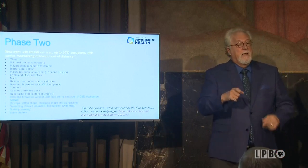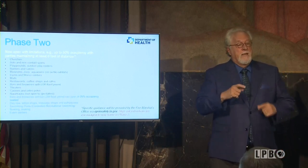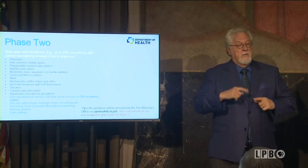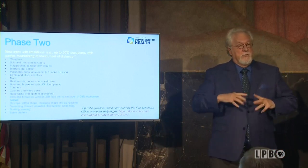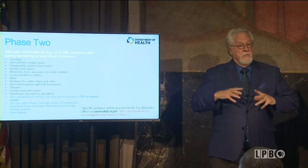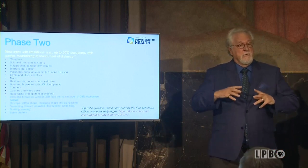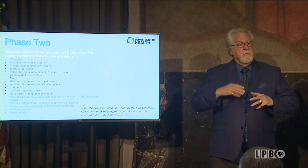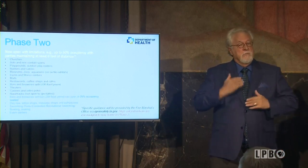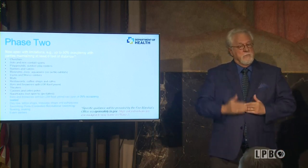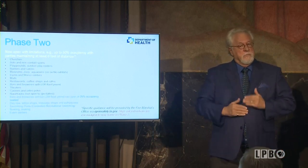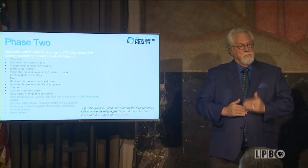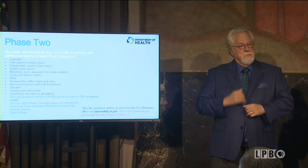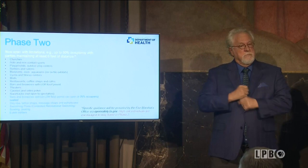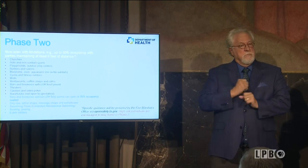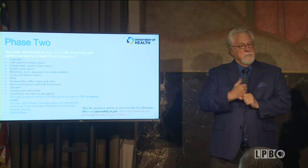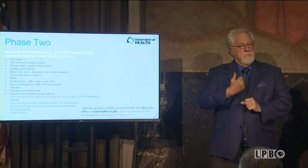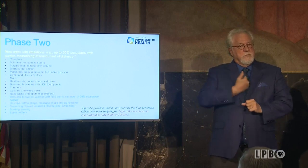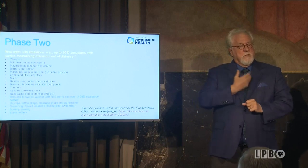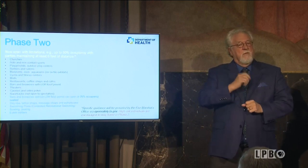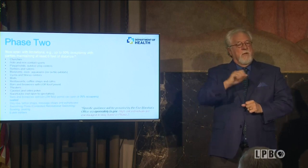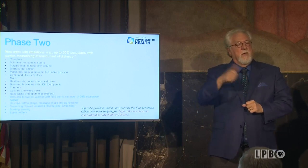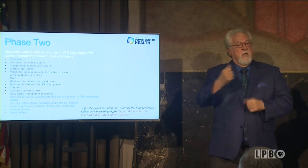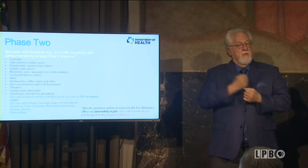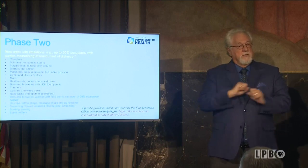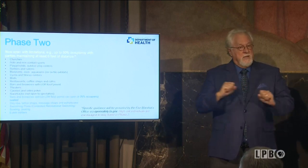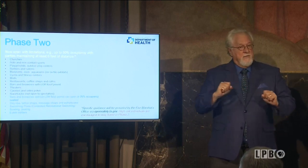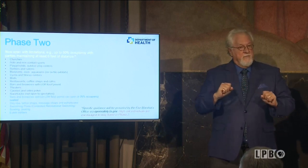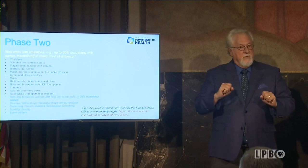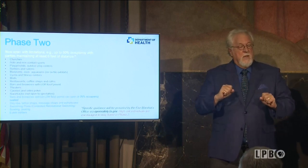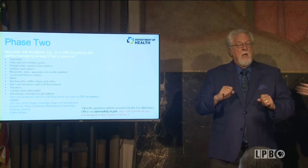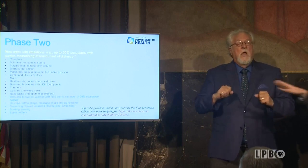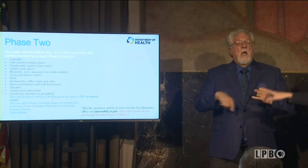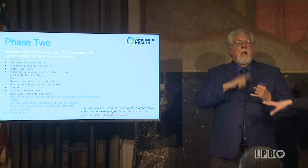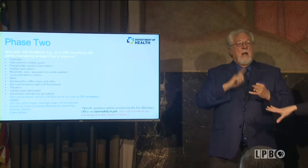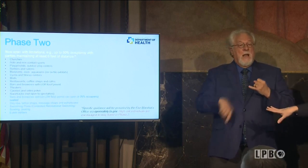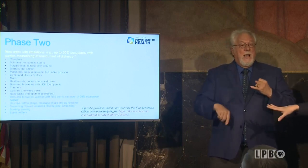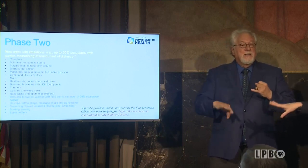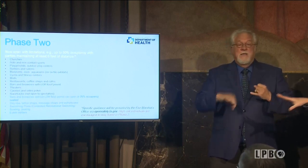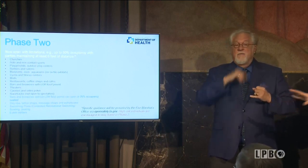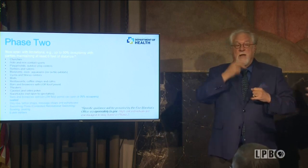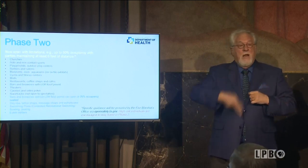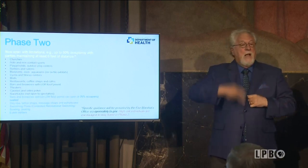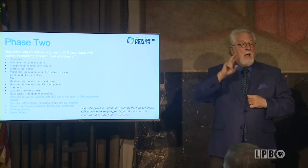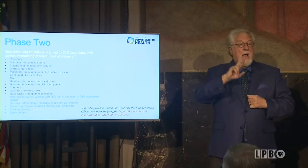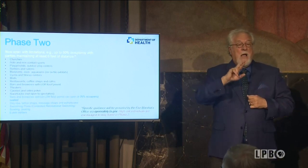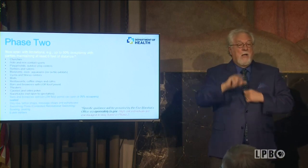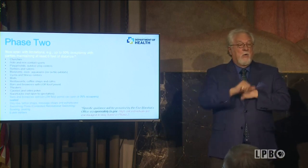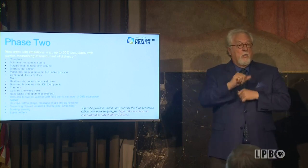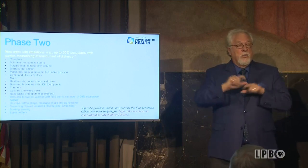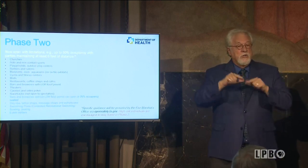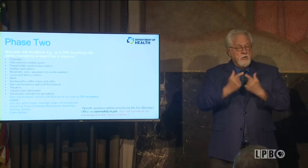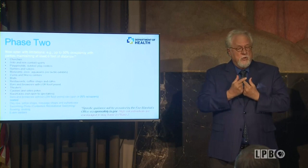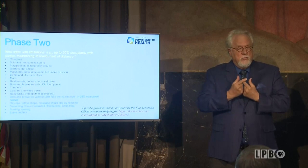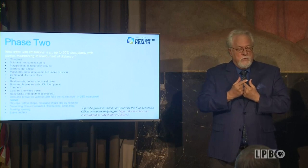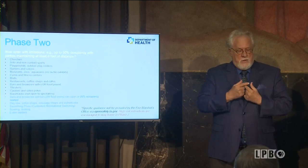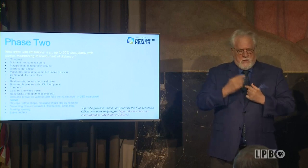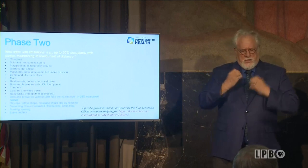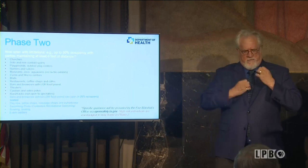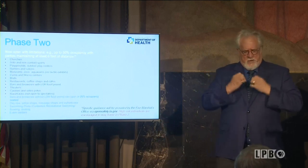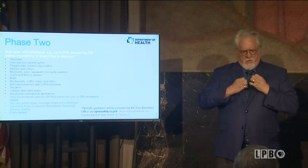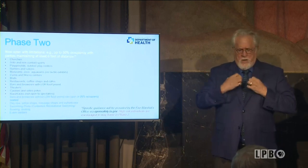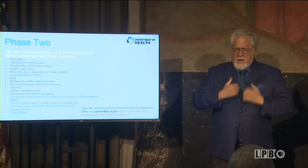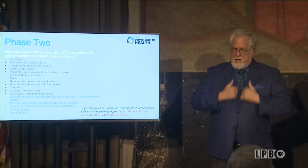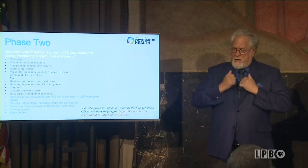steps to make ourselves and others safe. And on that last point, I would just point out, even if you're not in a high-risk group, you need to evaluate whether you live